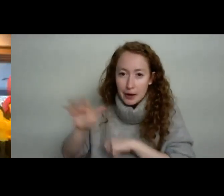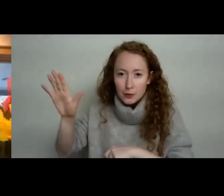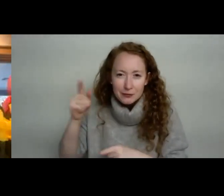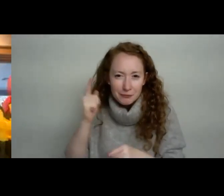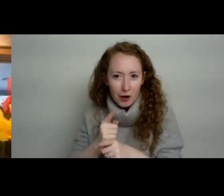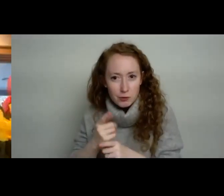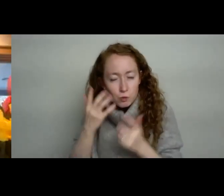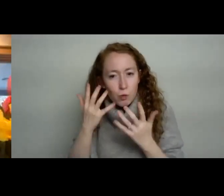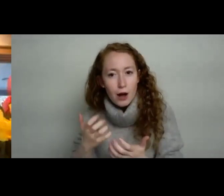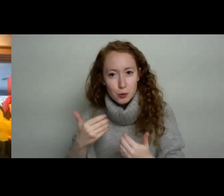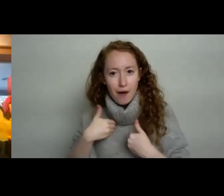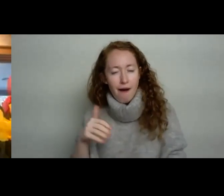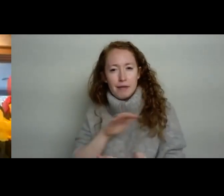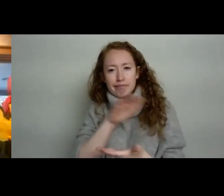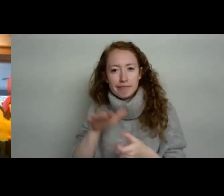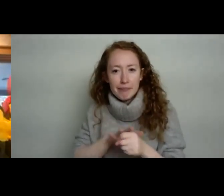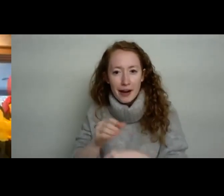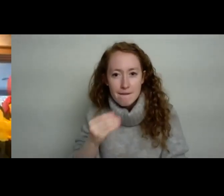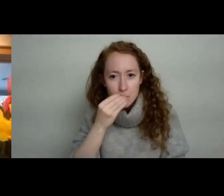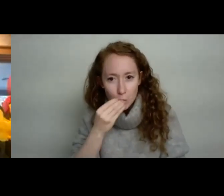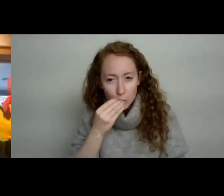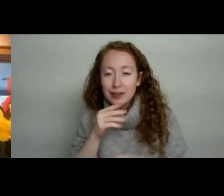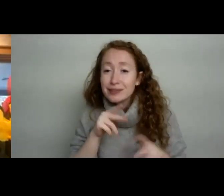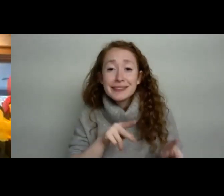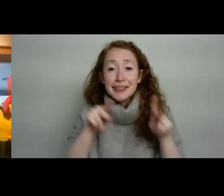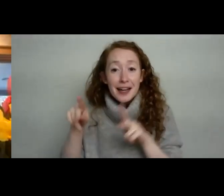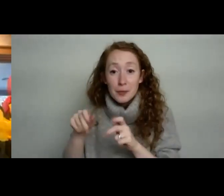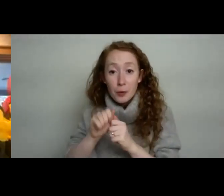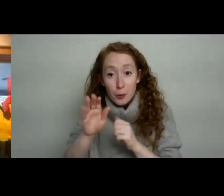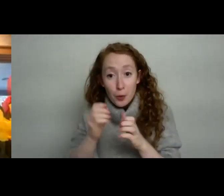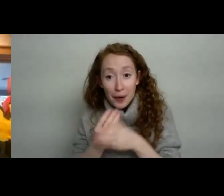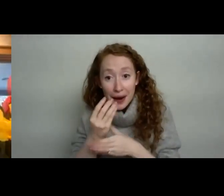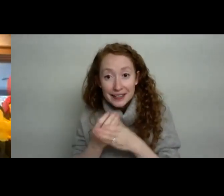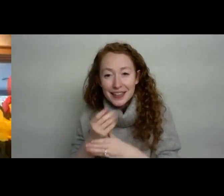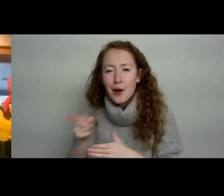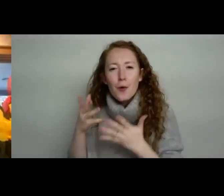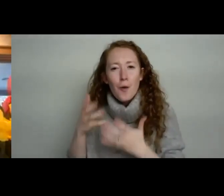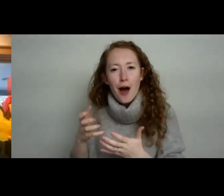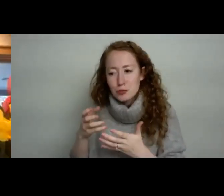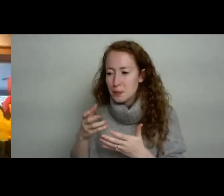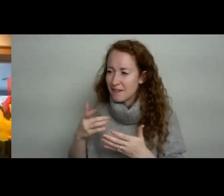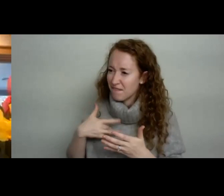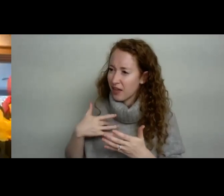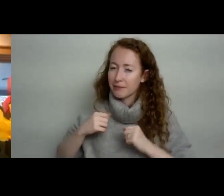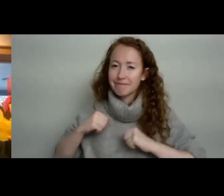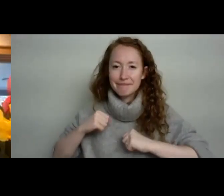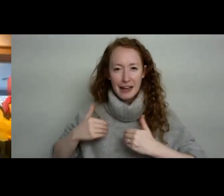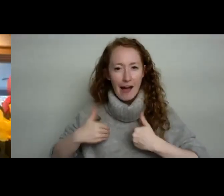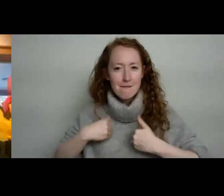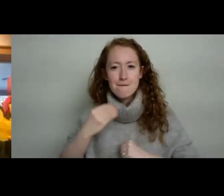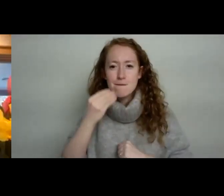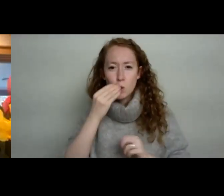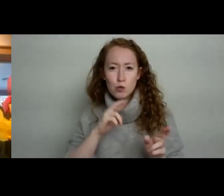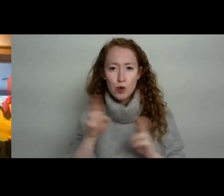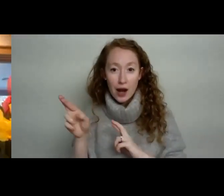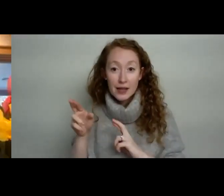on, the better off you're going to be. So feed your plants early and often abundantly, and they will surround you with